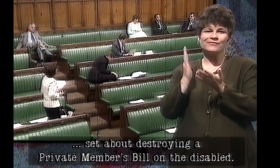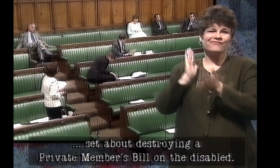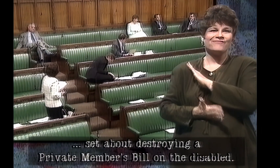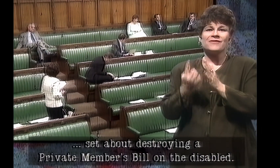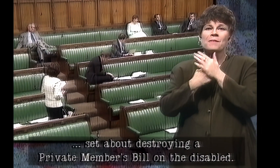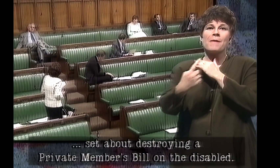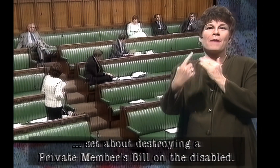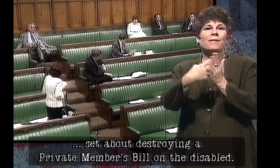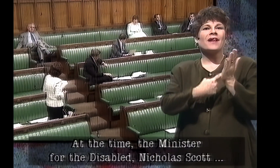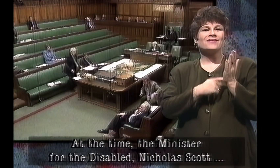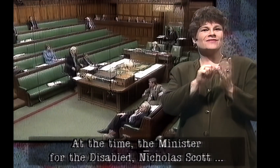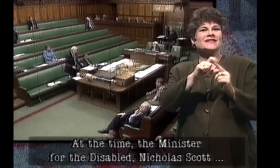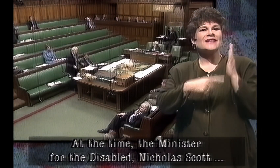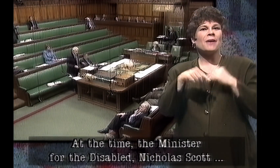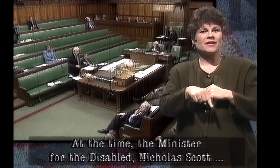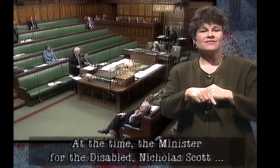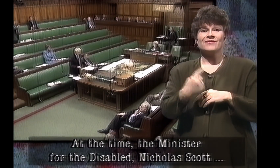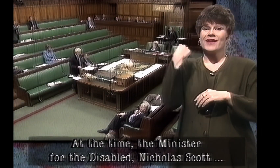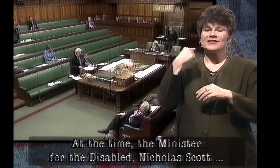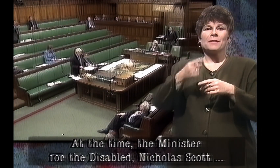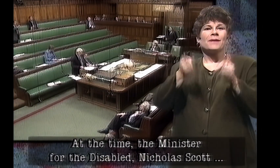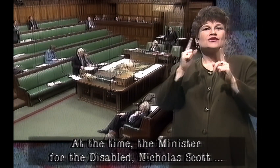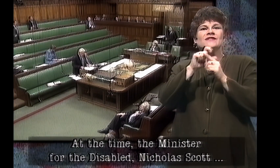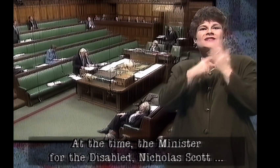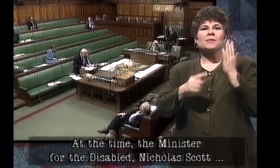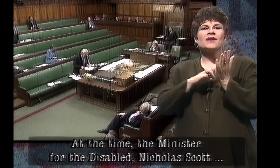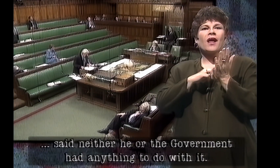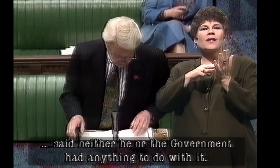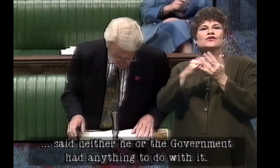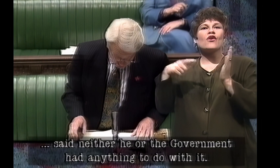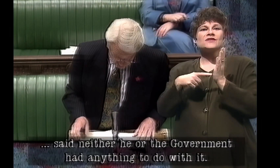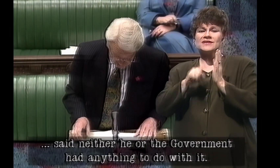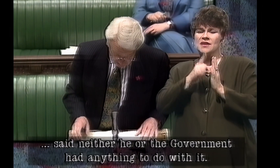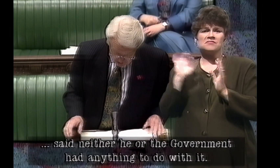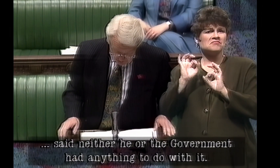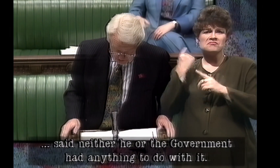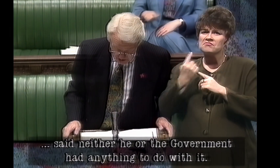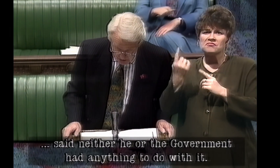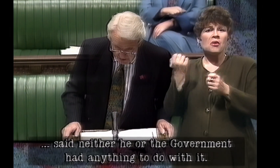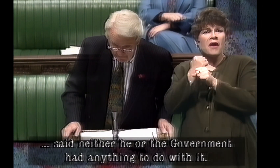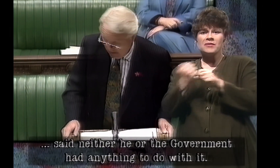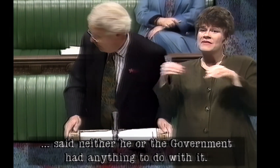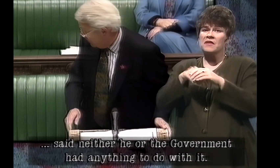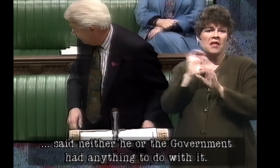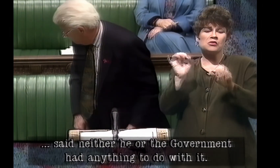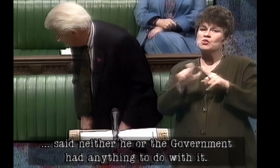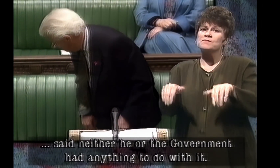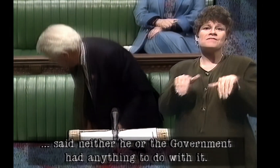bill on the disabled. At the time, the Minister for the Disabled, Nicholas Scott, said neither he or the government had anything to do with